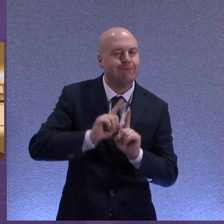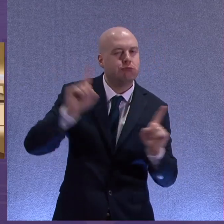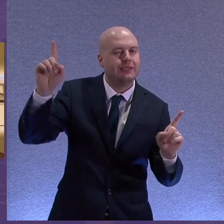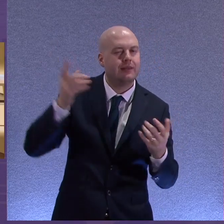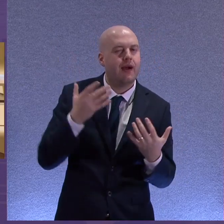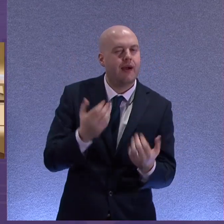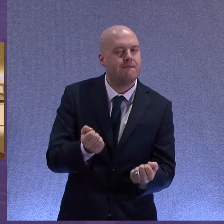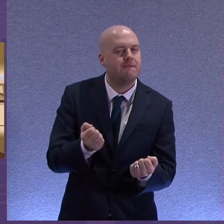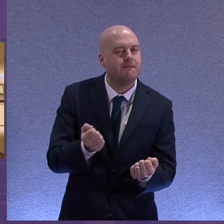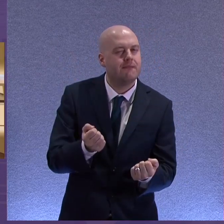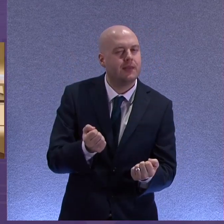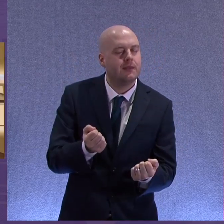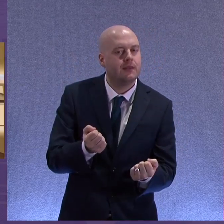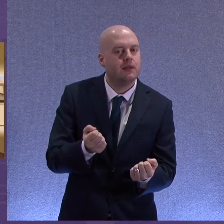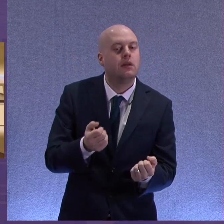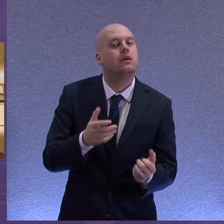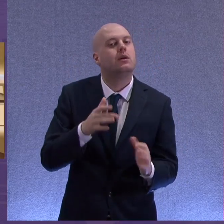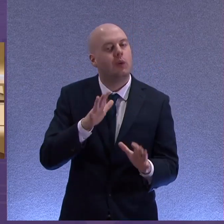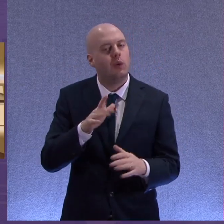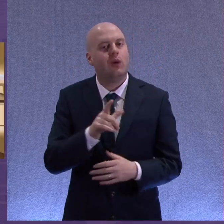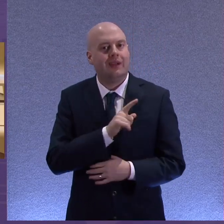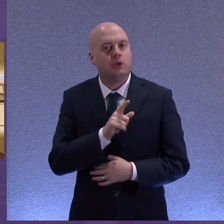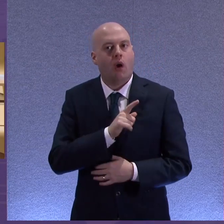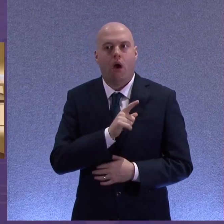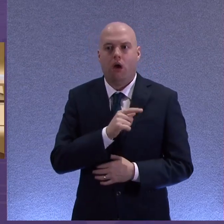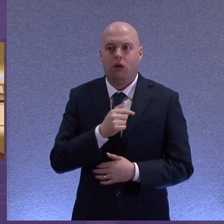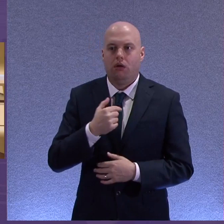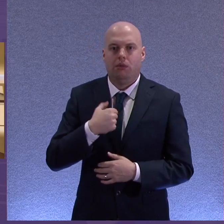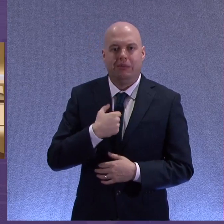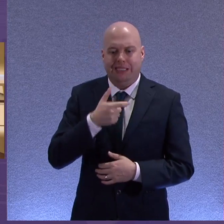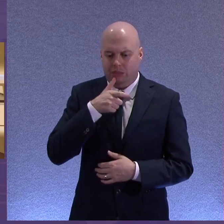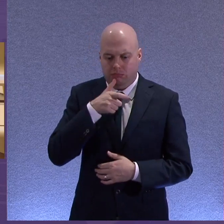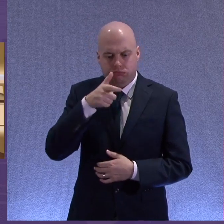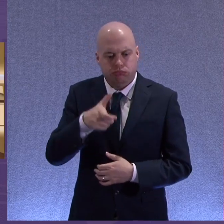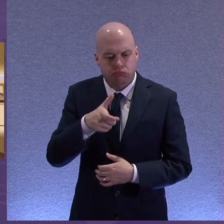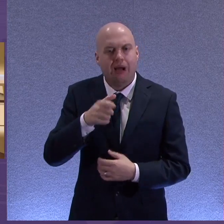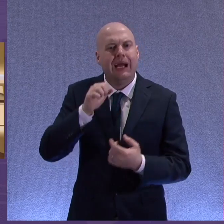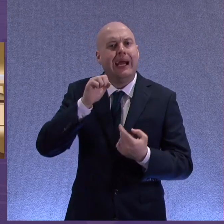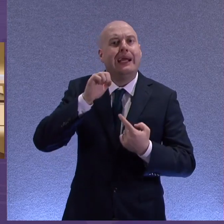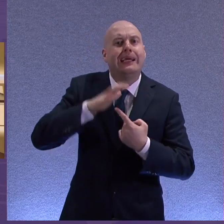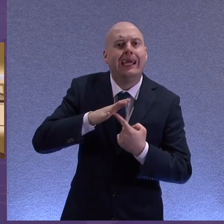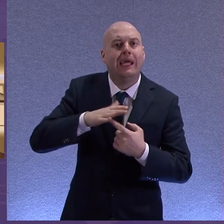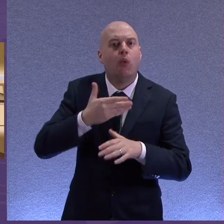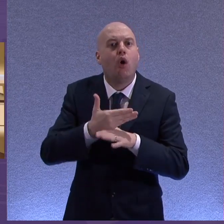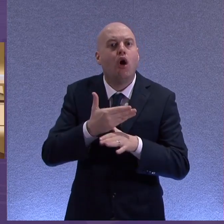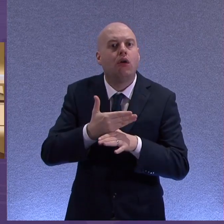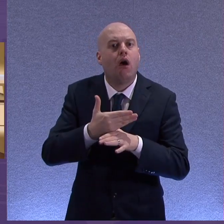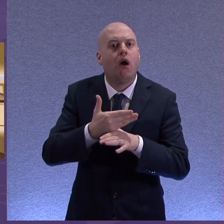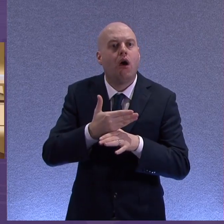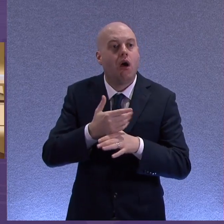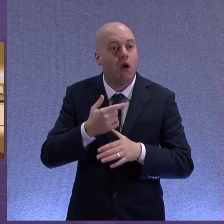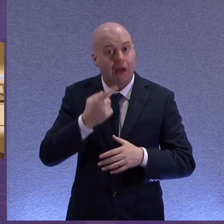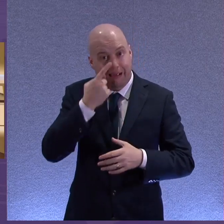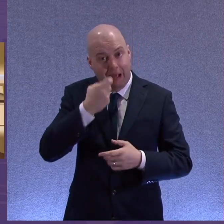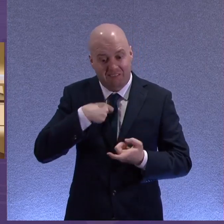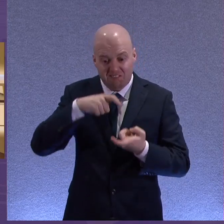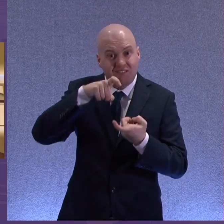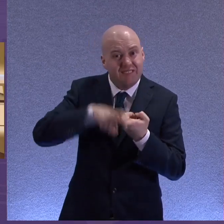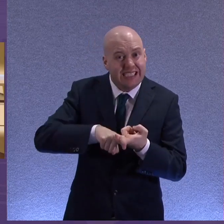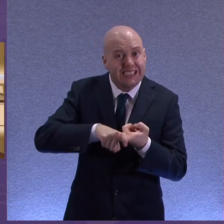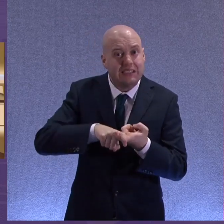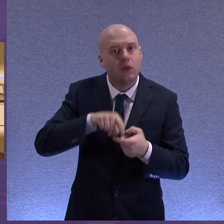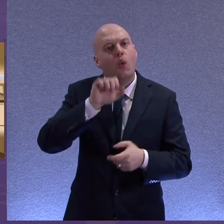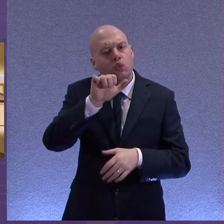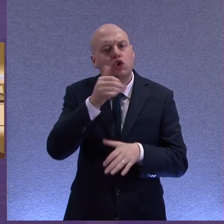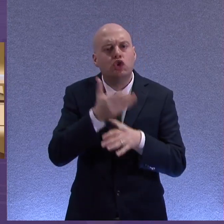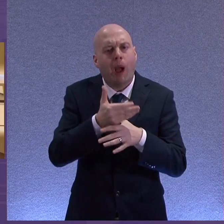we will not enable the key workers that we need to be able to contribute to the national effort and